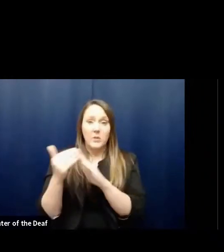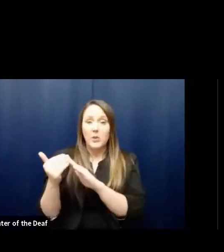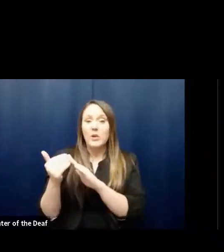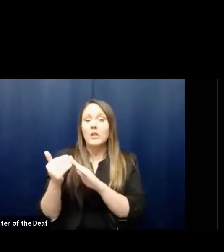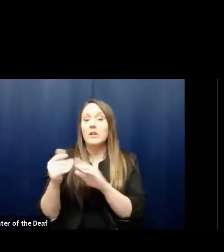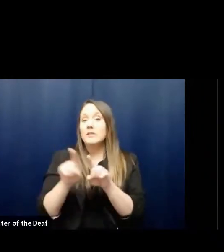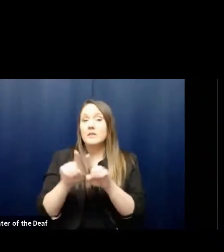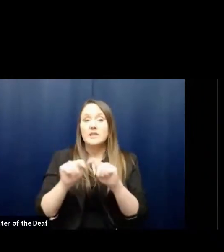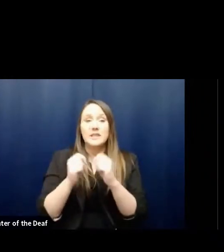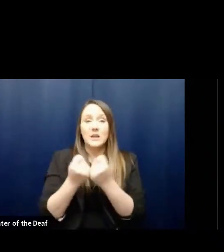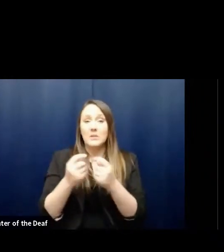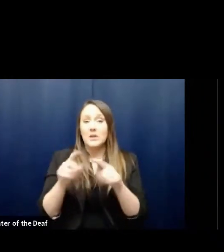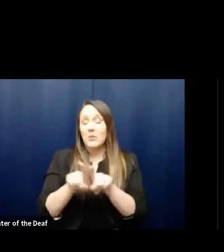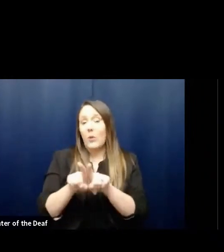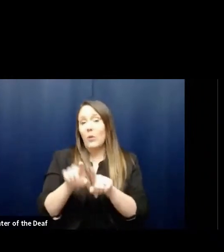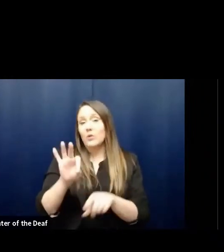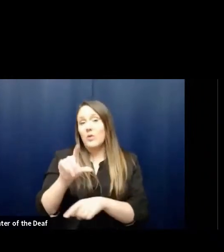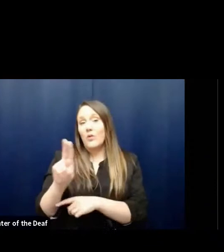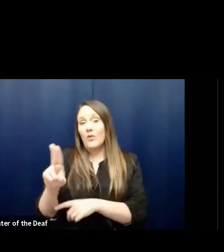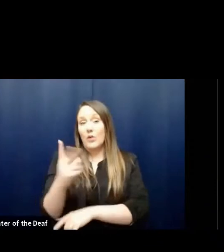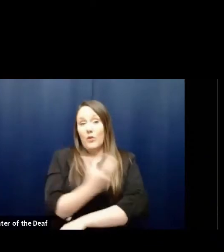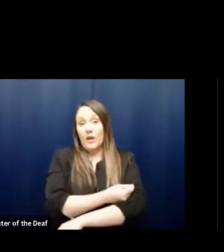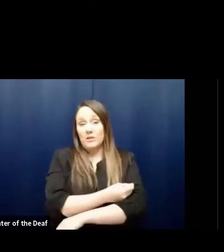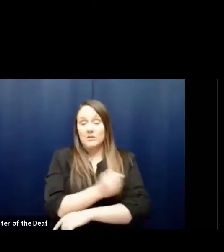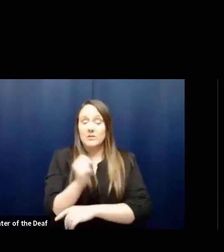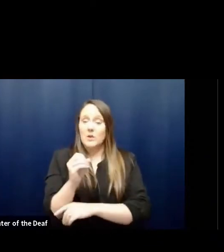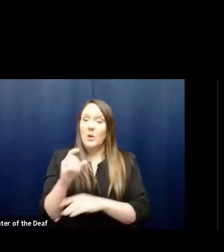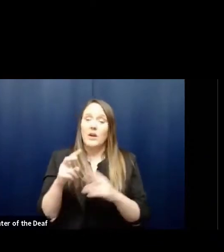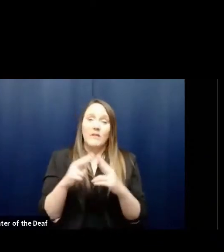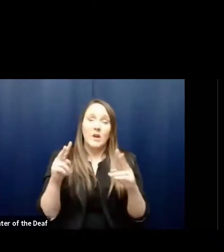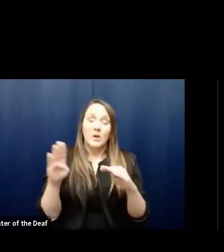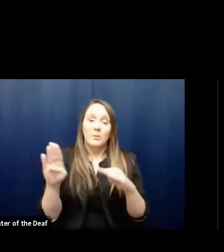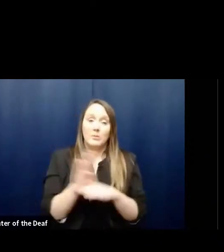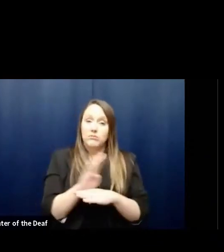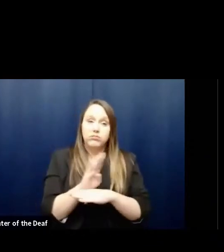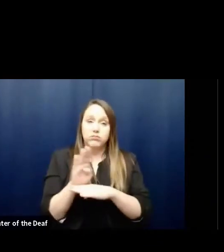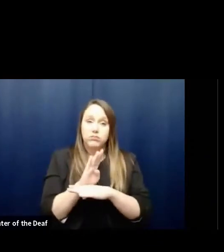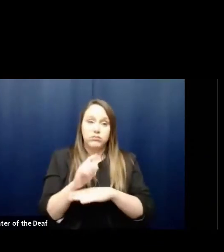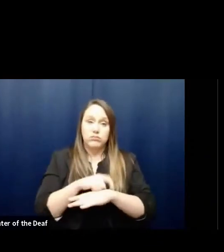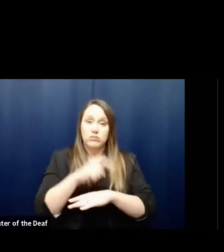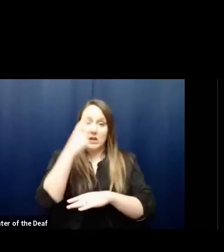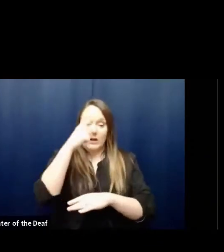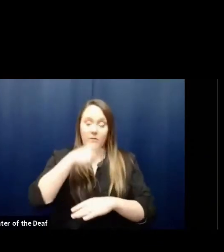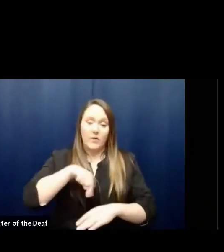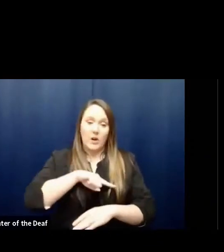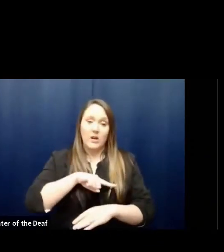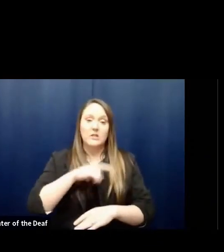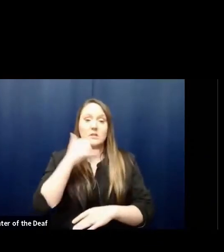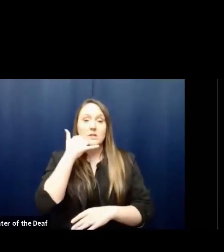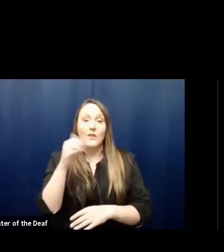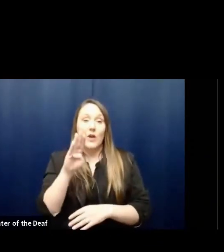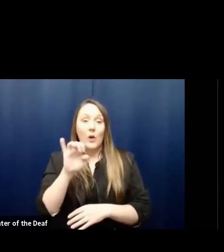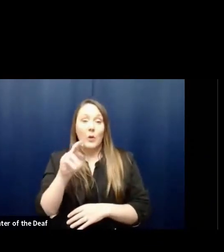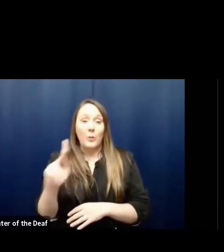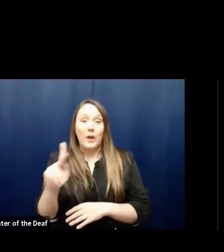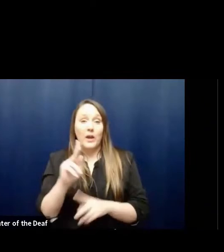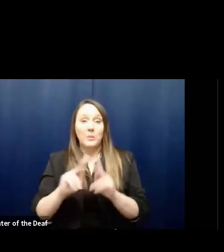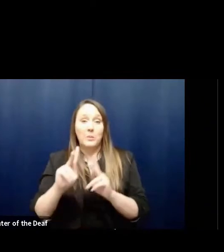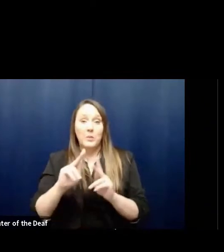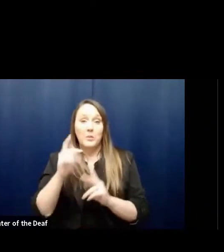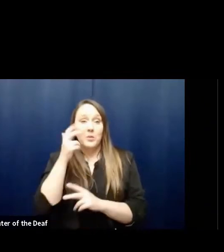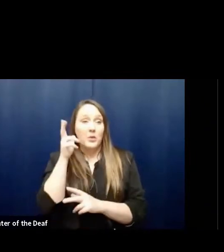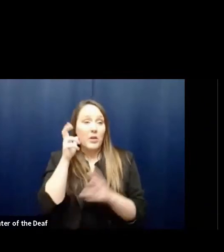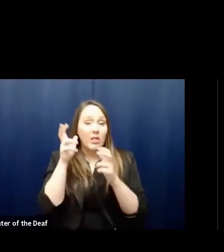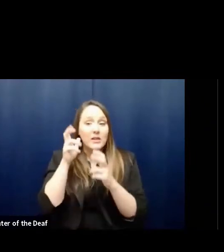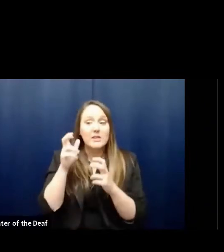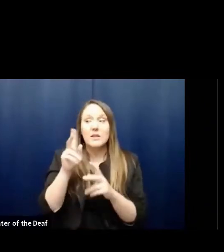also been doing those flu vaccine clinics. So it's a very busy time for us. Our phone bank folks are listening to people who are, calling